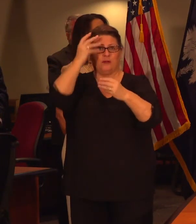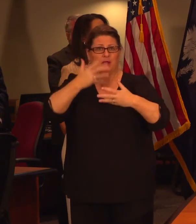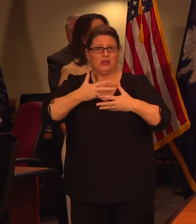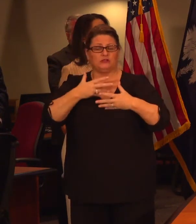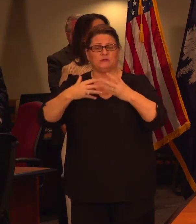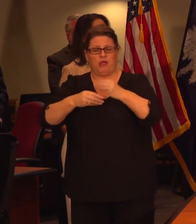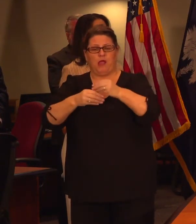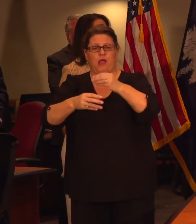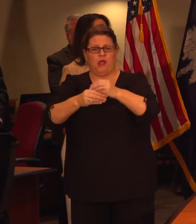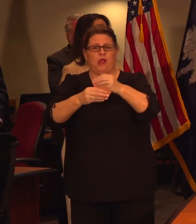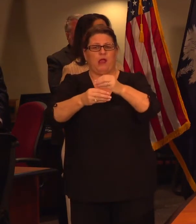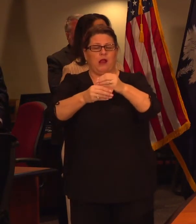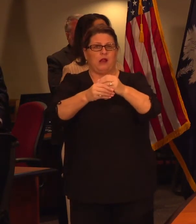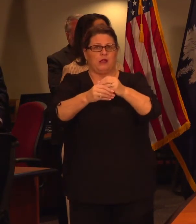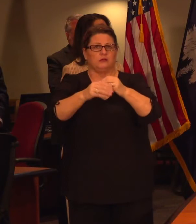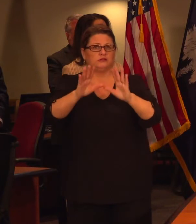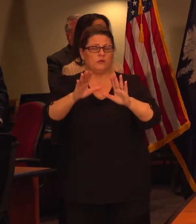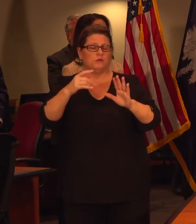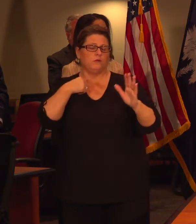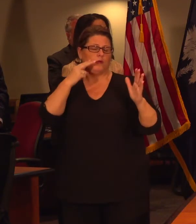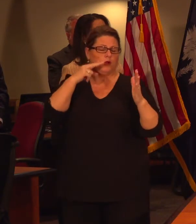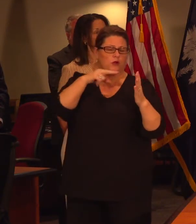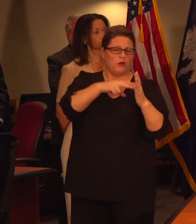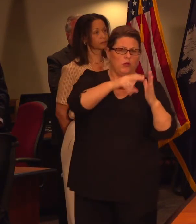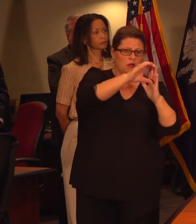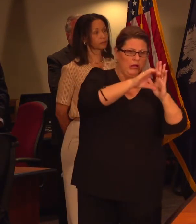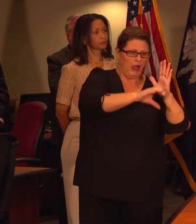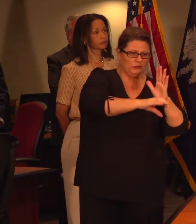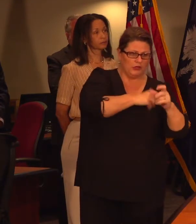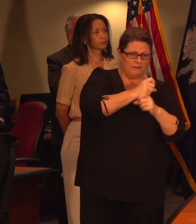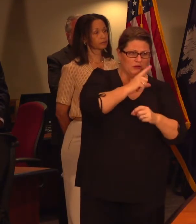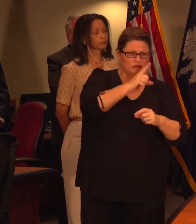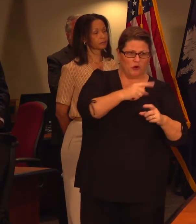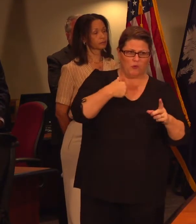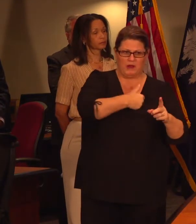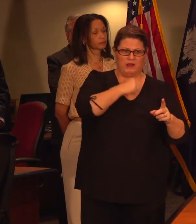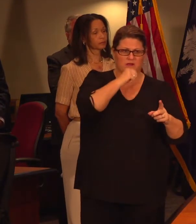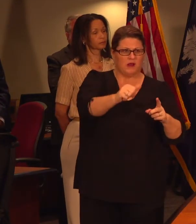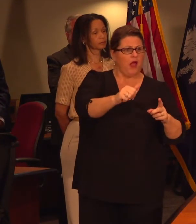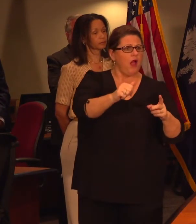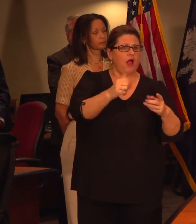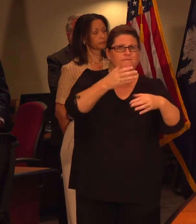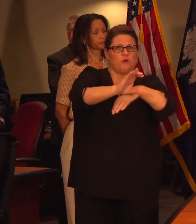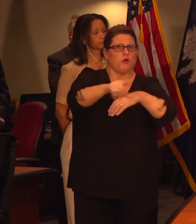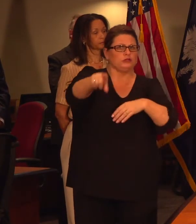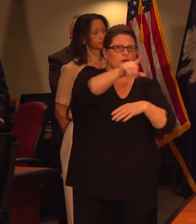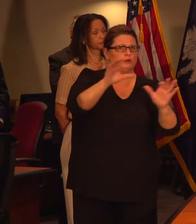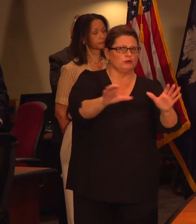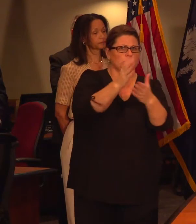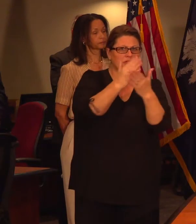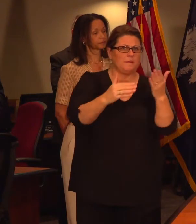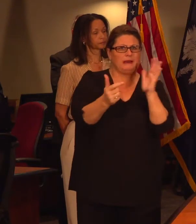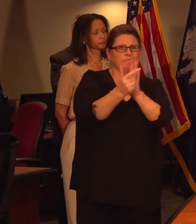the Constitution to use limited need, don't go any farther than necessary, to protect the liberty of the